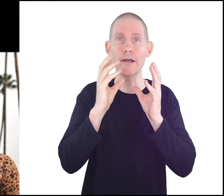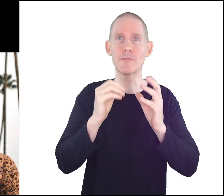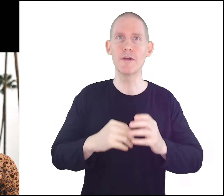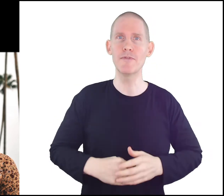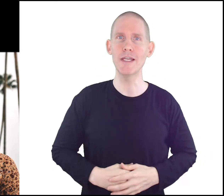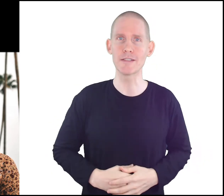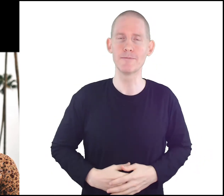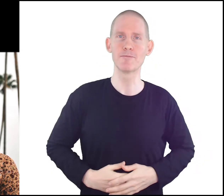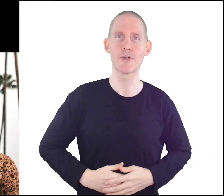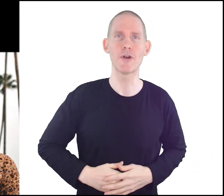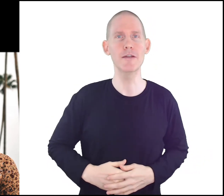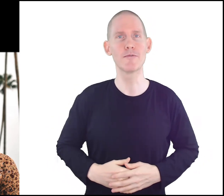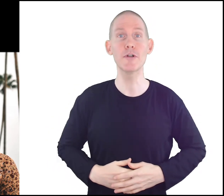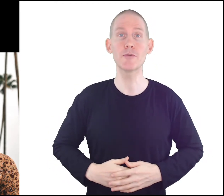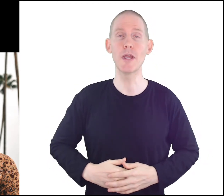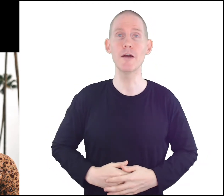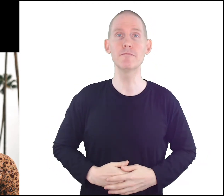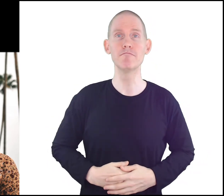my face. Okay, first we have,